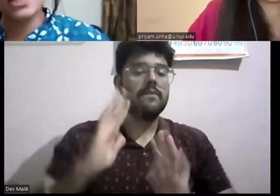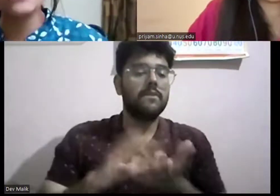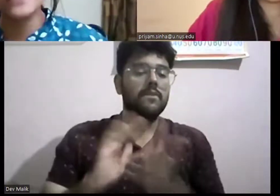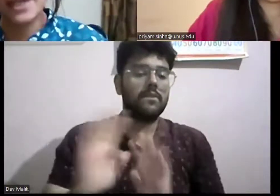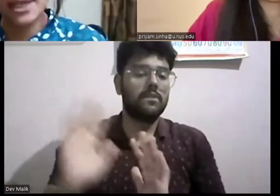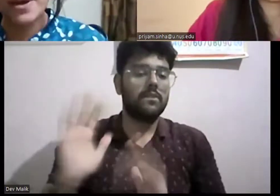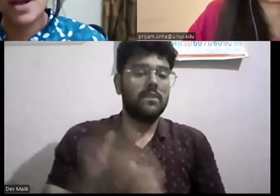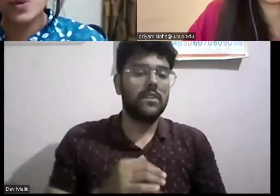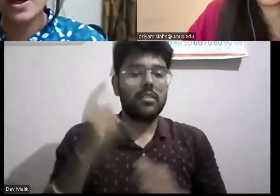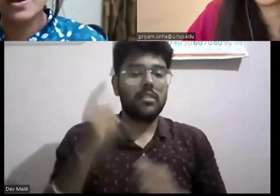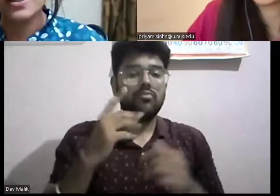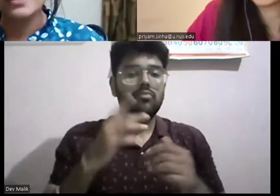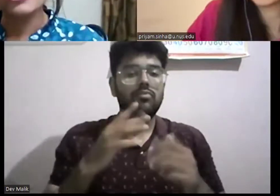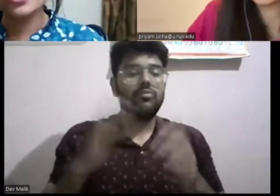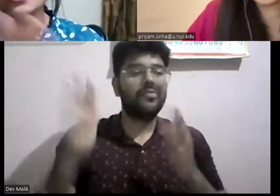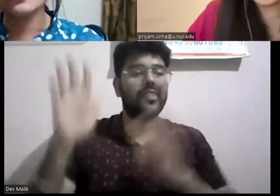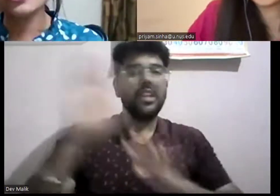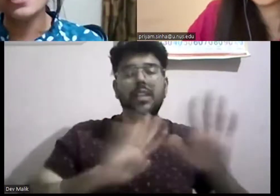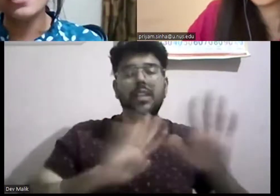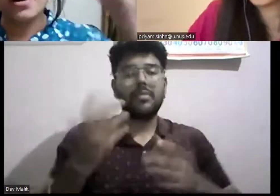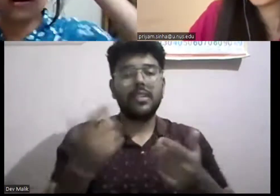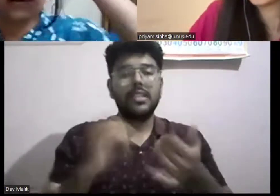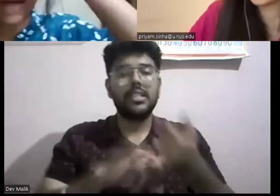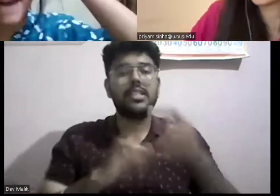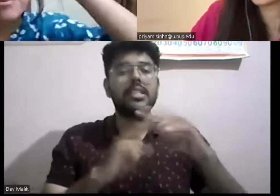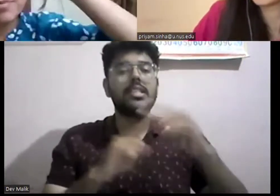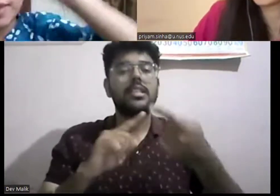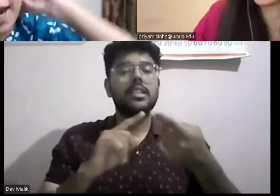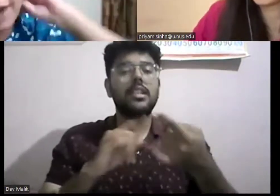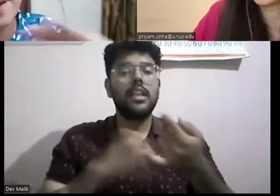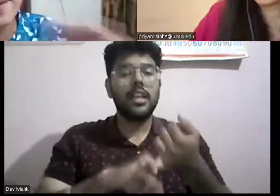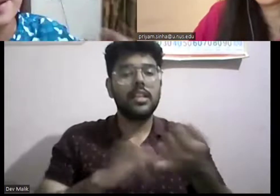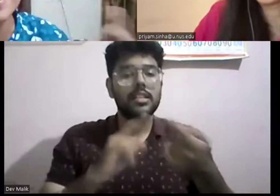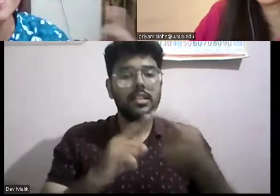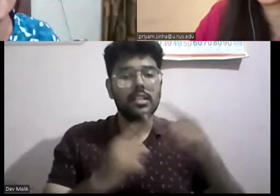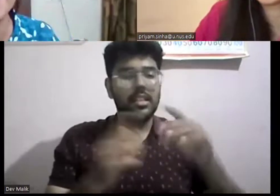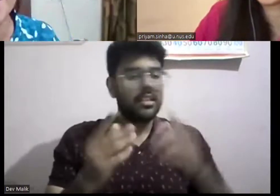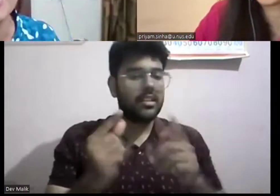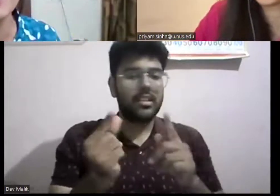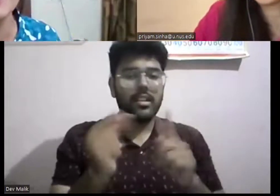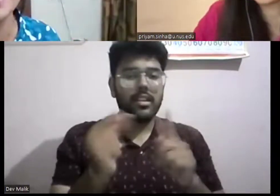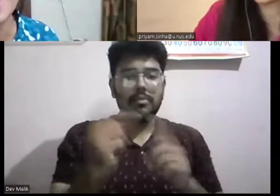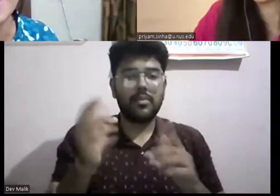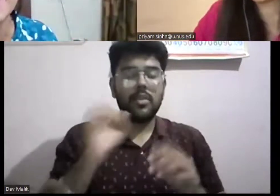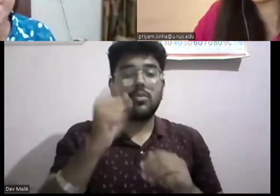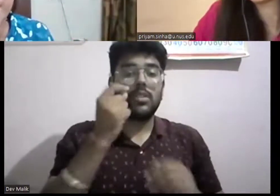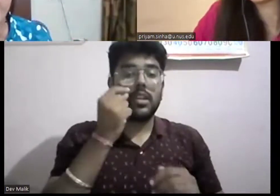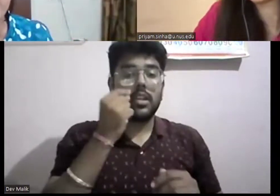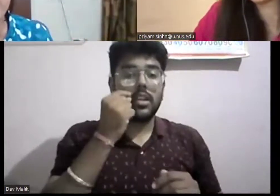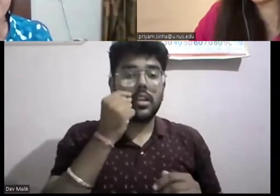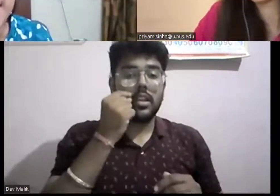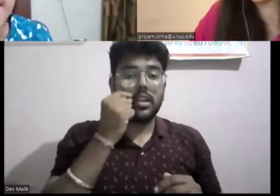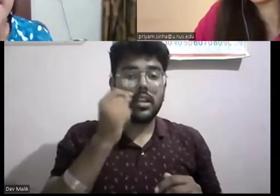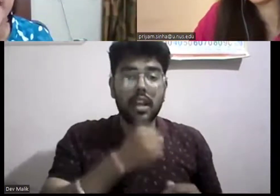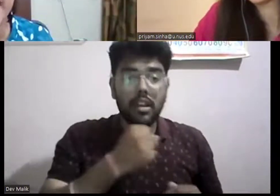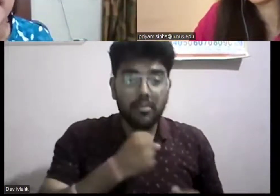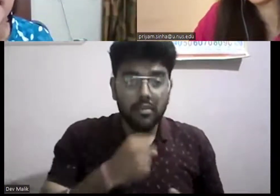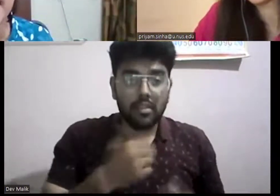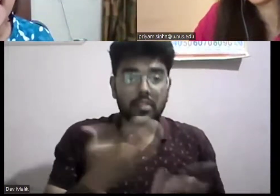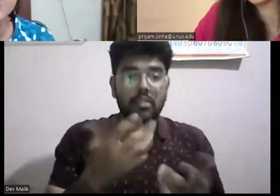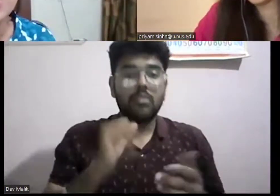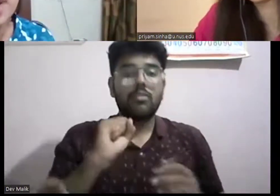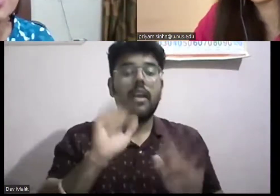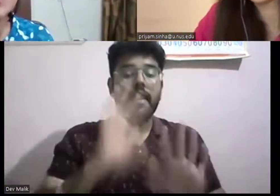that kind of setup around her. Her grandfather is, he has a printing